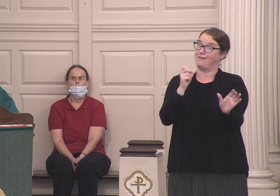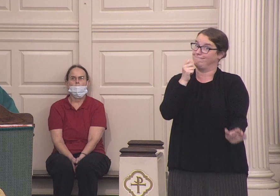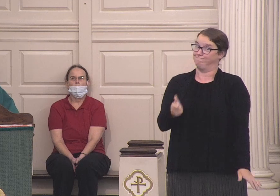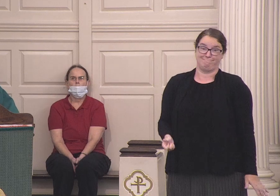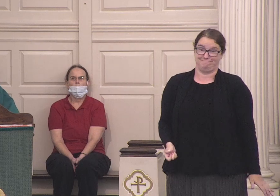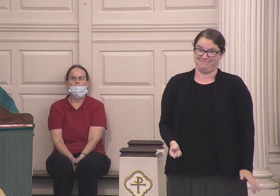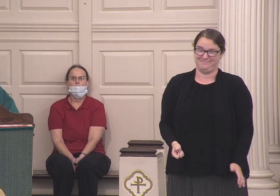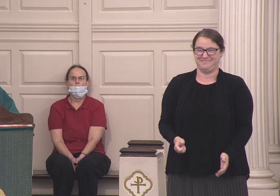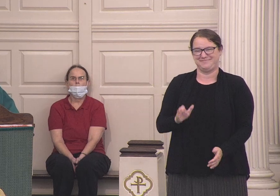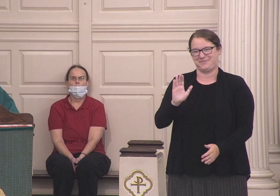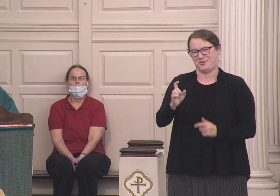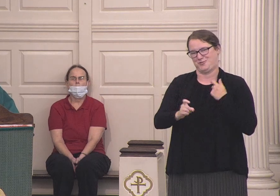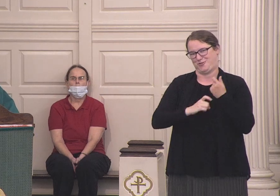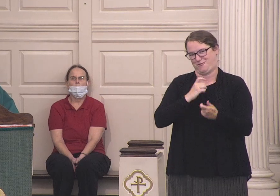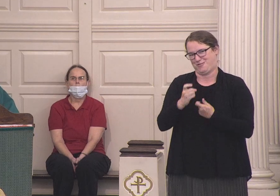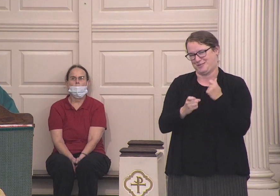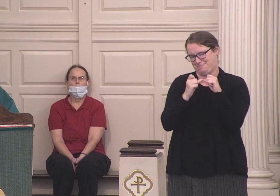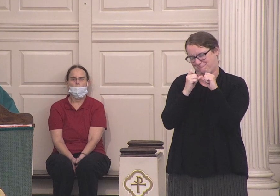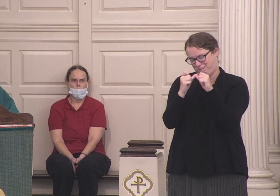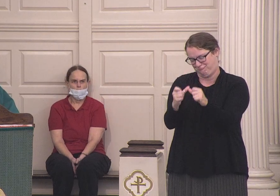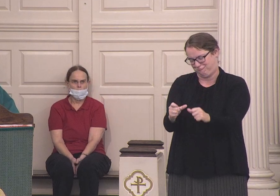that generosity.